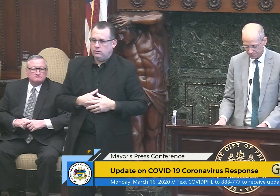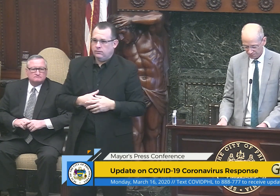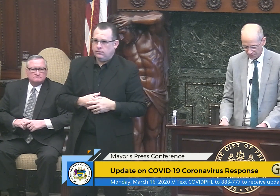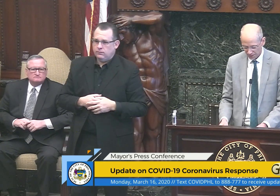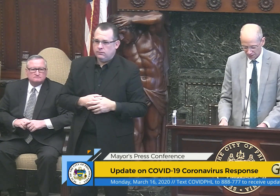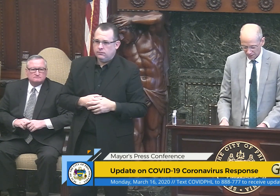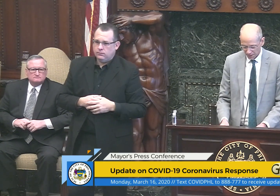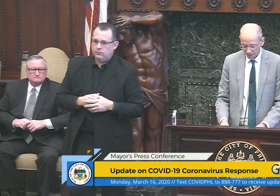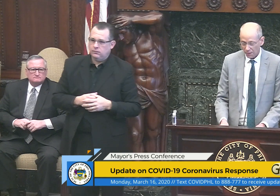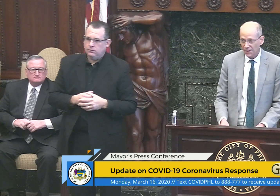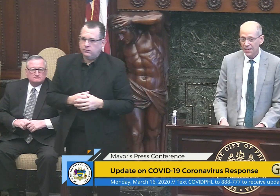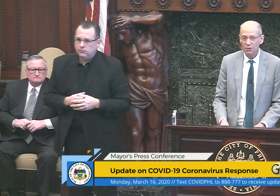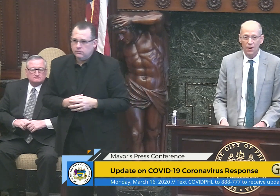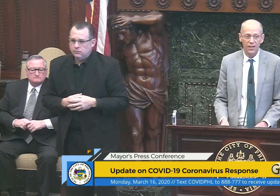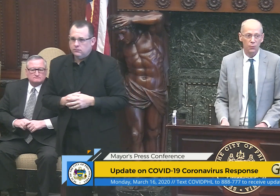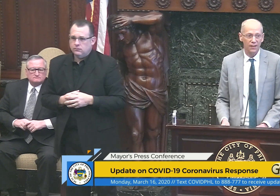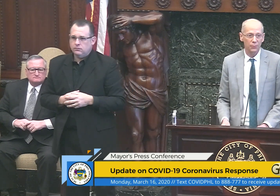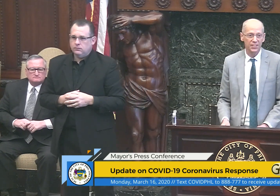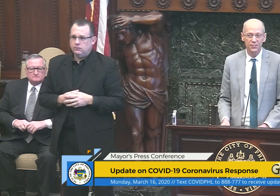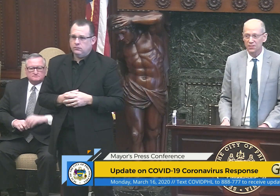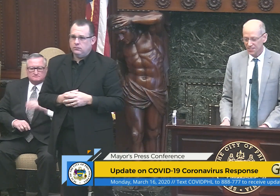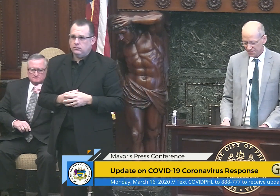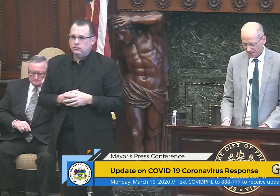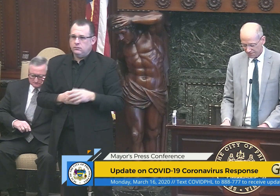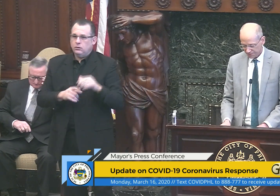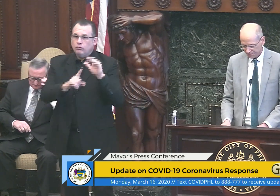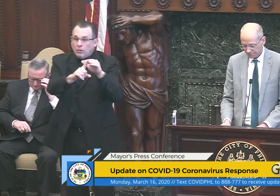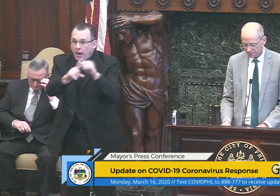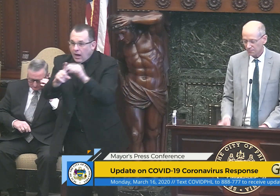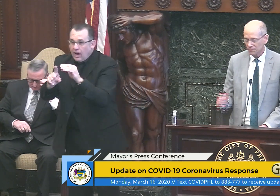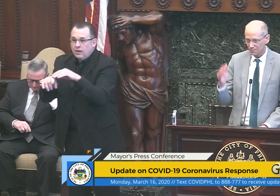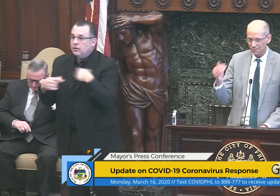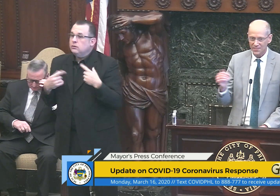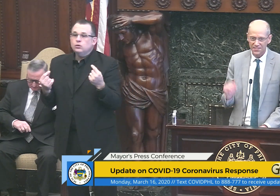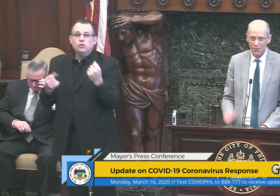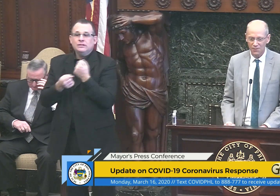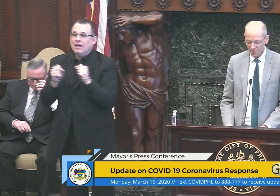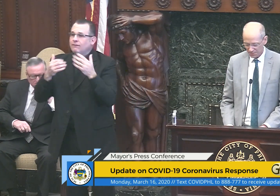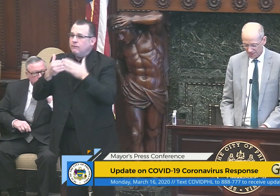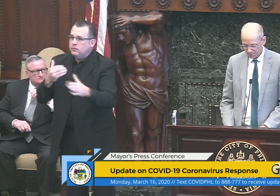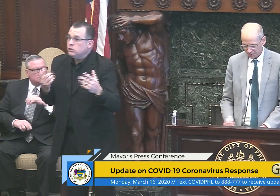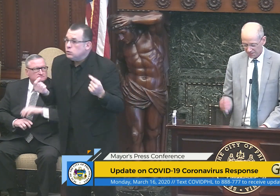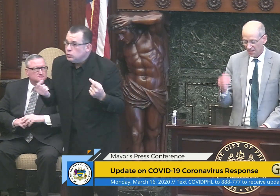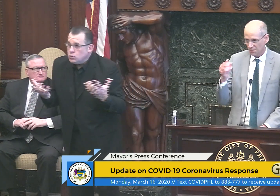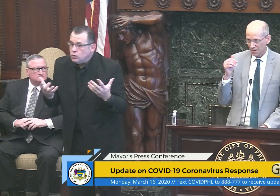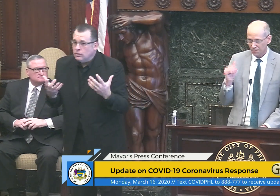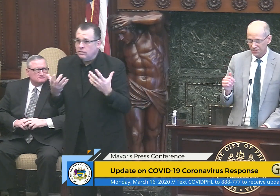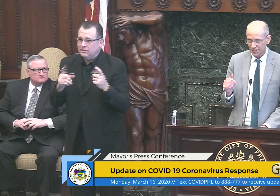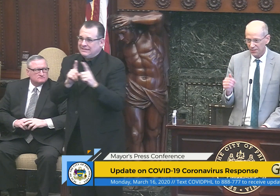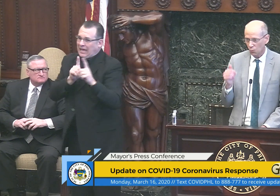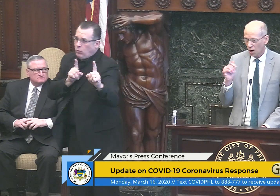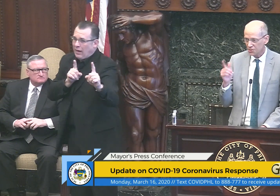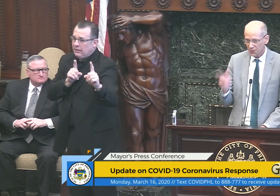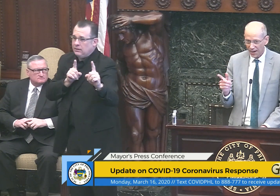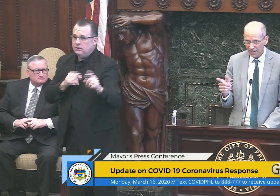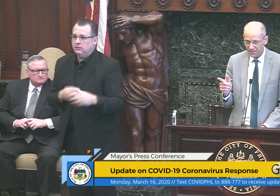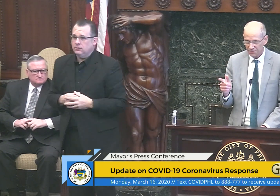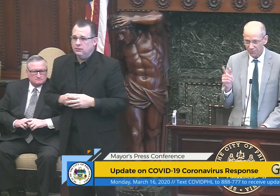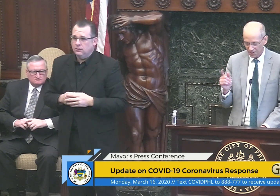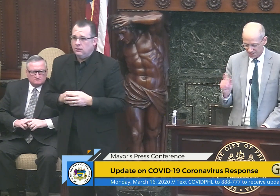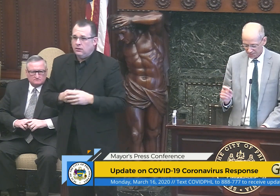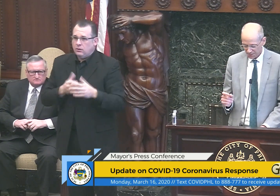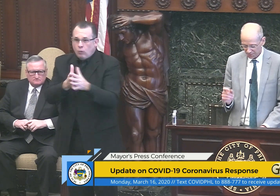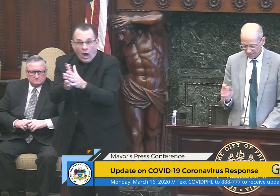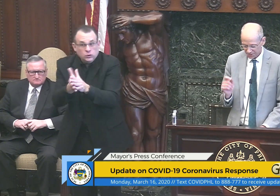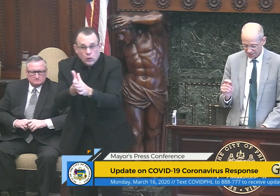1-800-722-7112. And then reminder what everyone can do to stay safe. Stay away from other people, particularly wash your hands